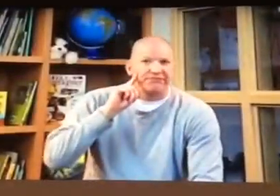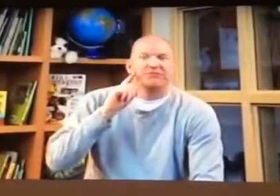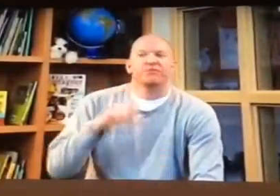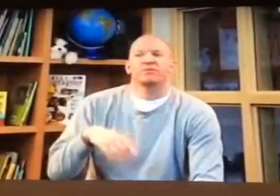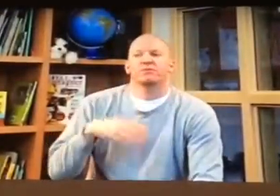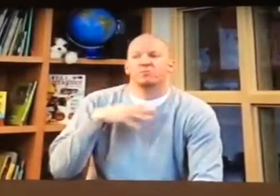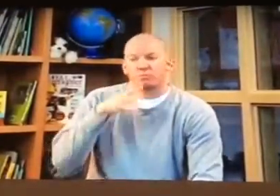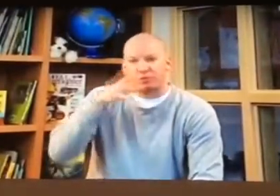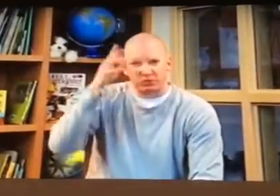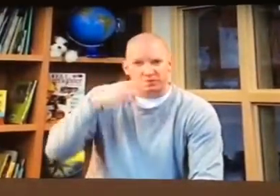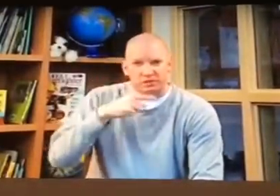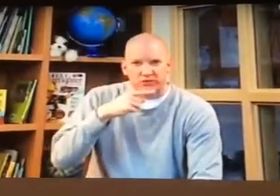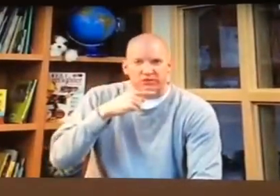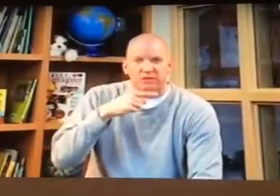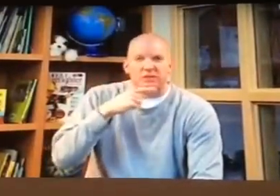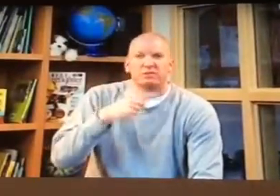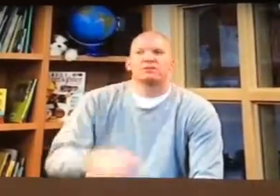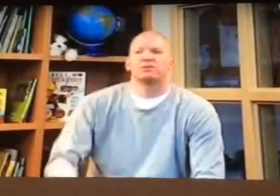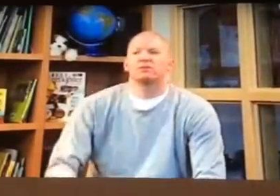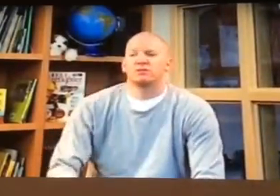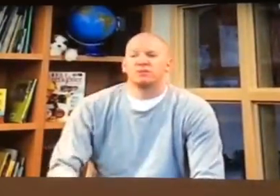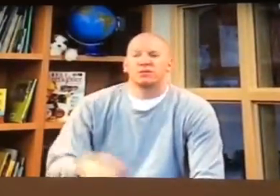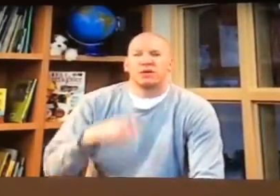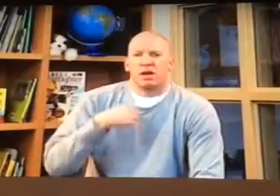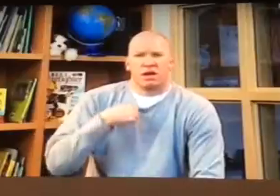So I was born deaf. My parents were both hearing.